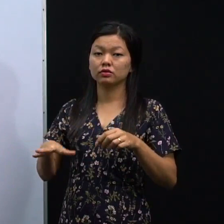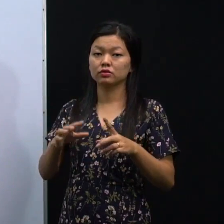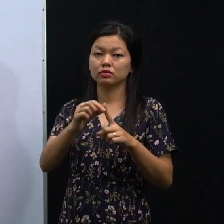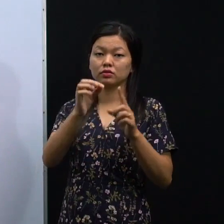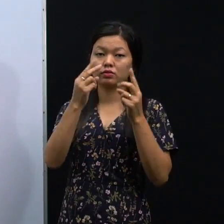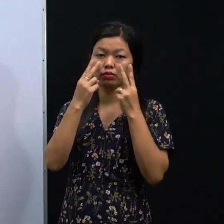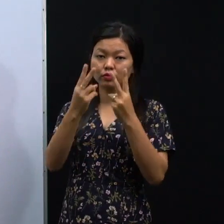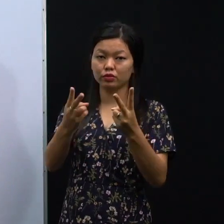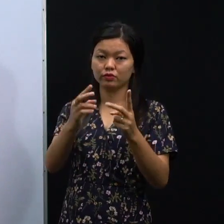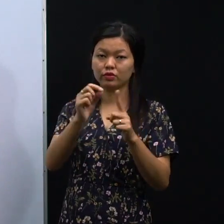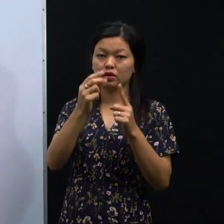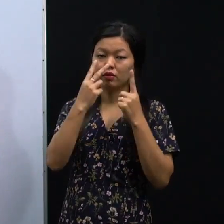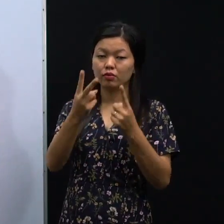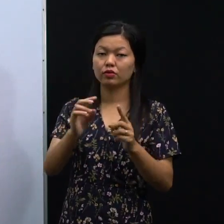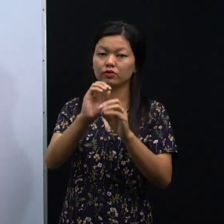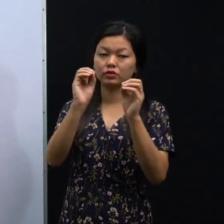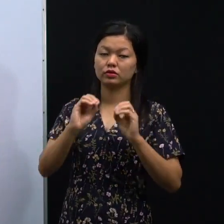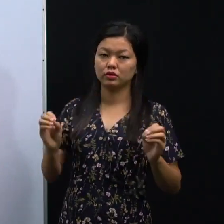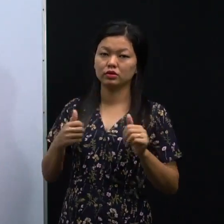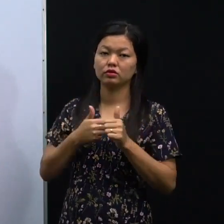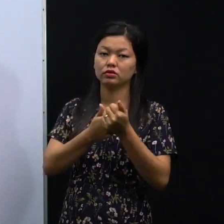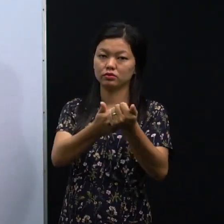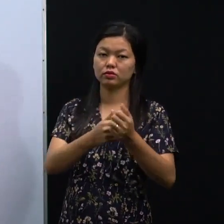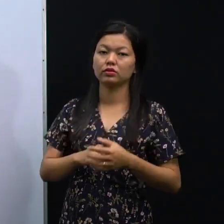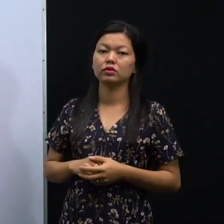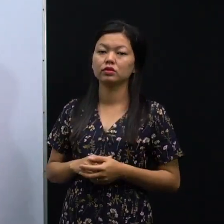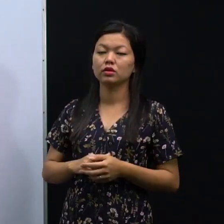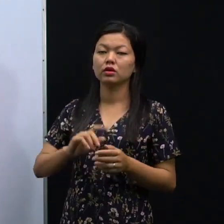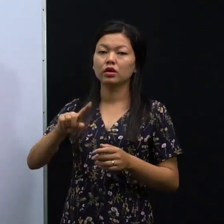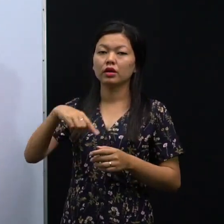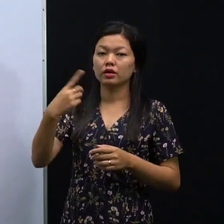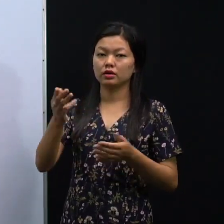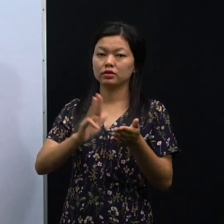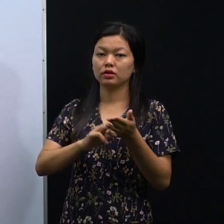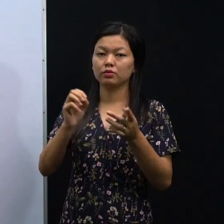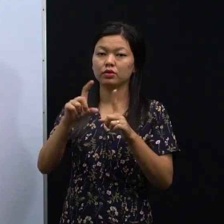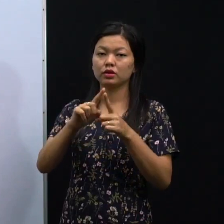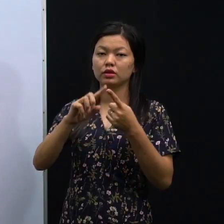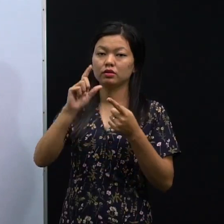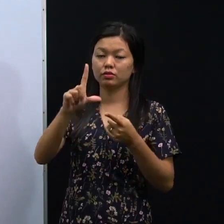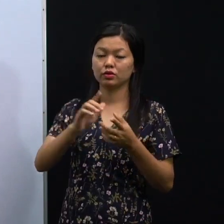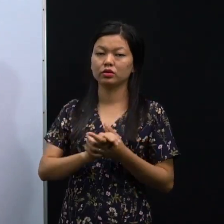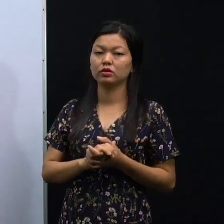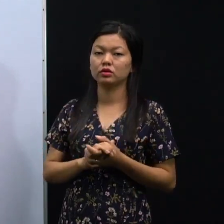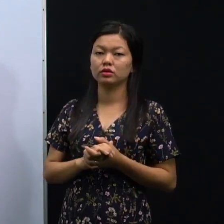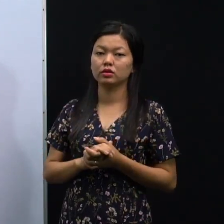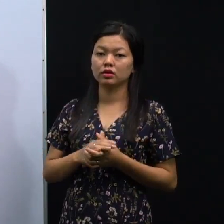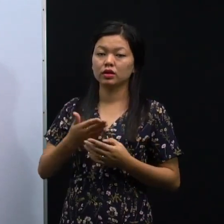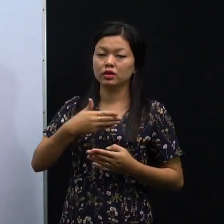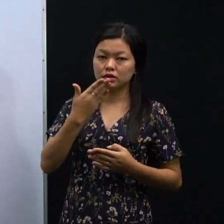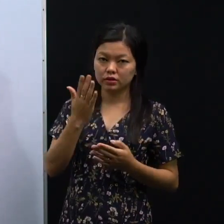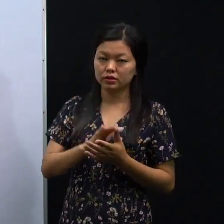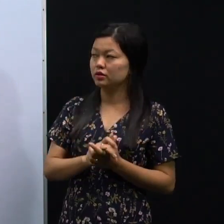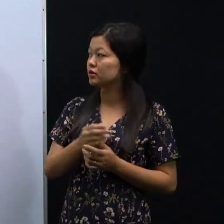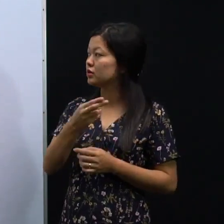support. Clear? So now the next model of atom we'll discuss about is the Rutherford model